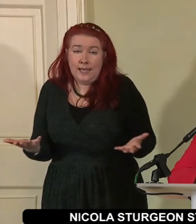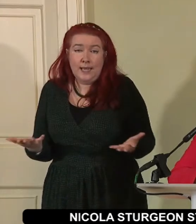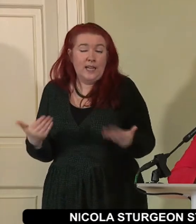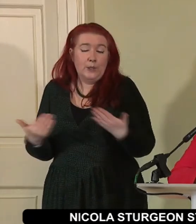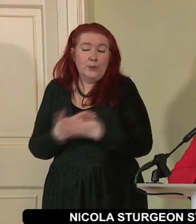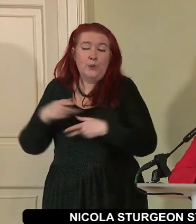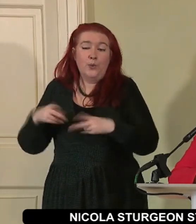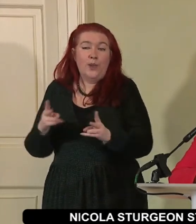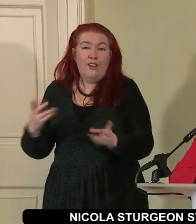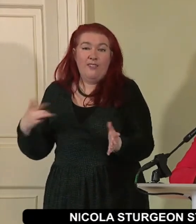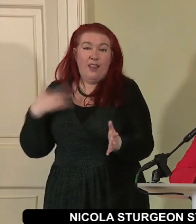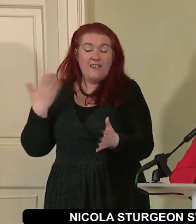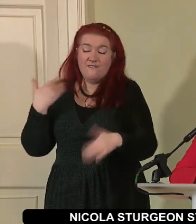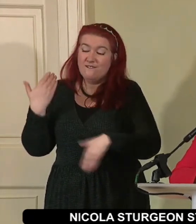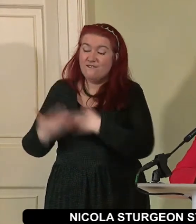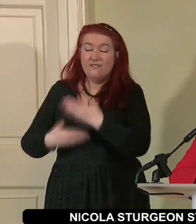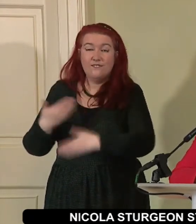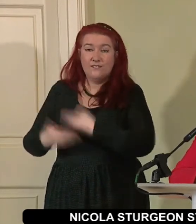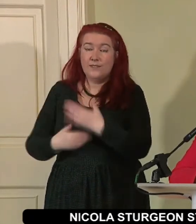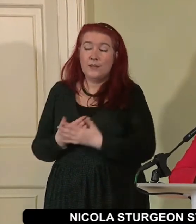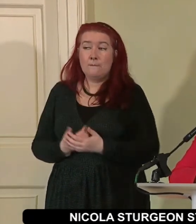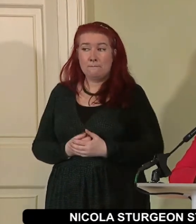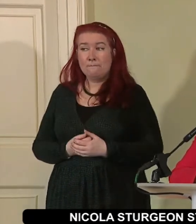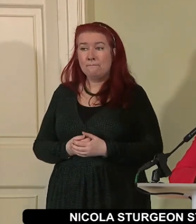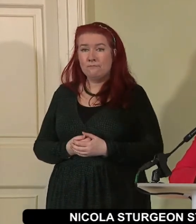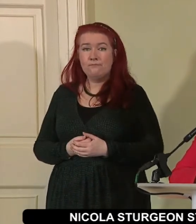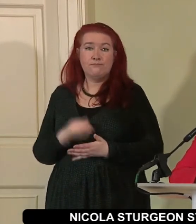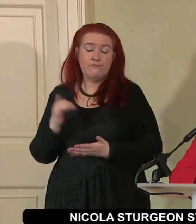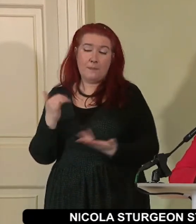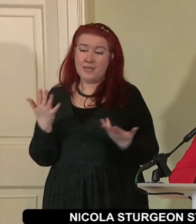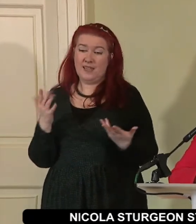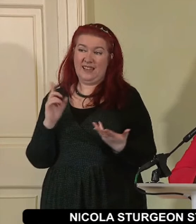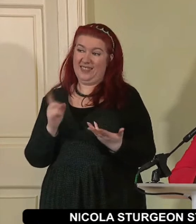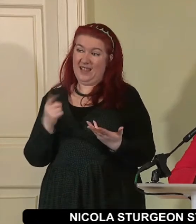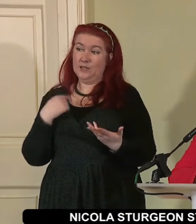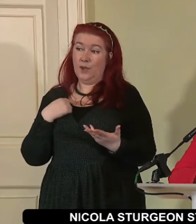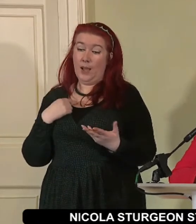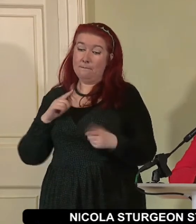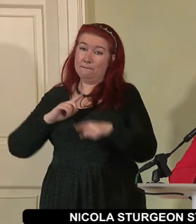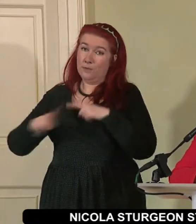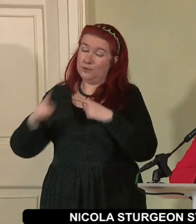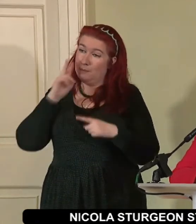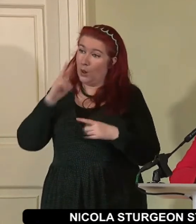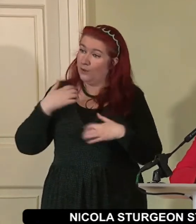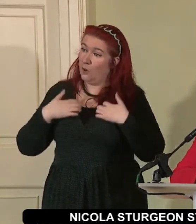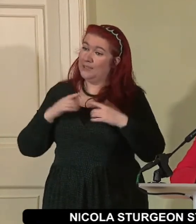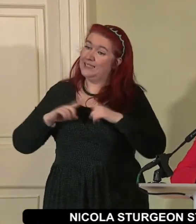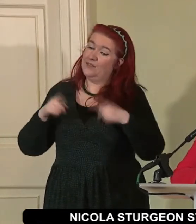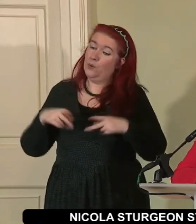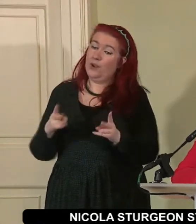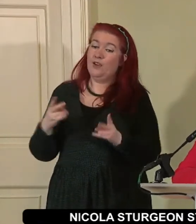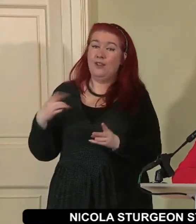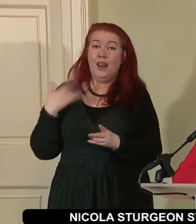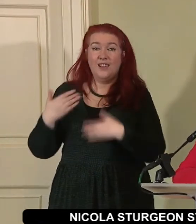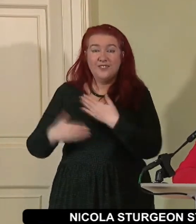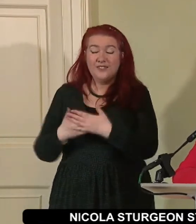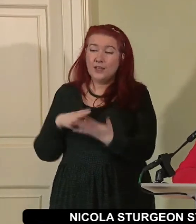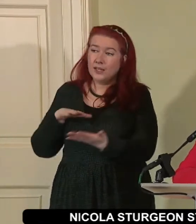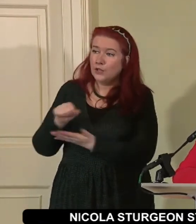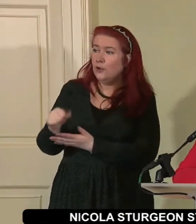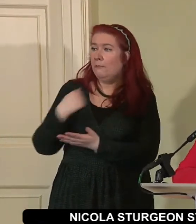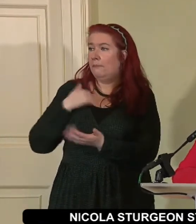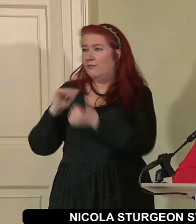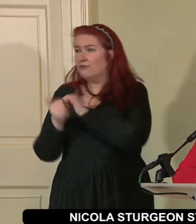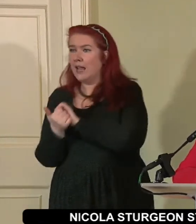a new way of living life. And perhaps, and above all else, that's what I'm most looking forward to, just a different way of living life, catching up with the people, the